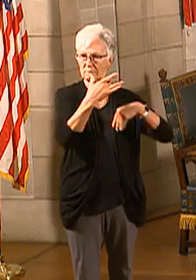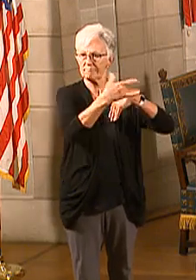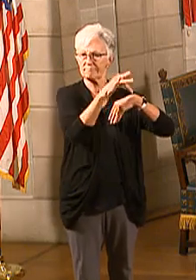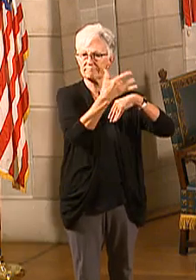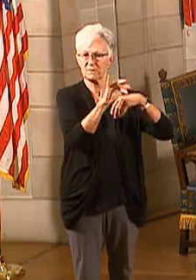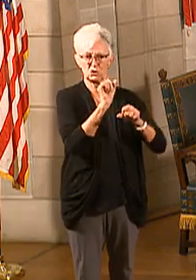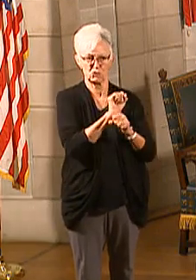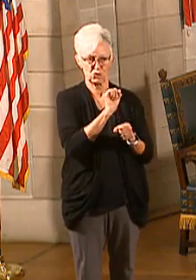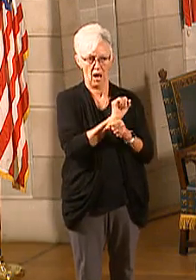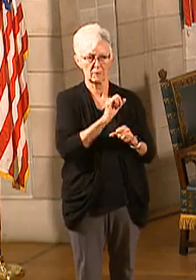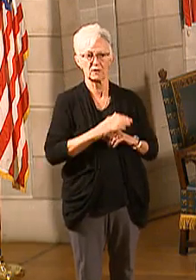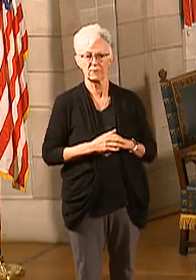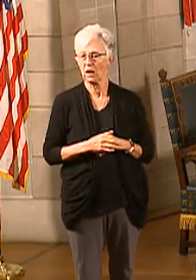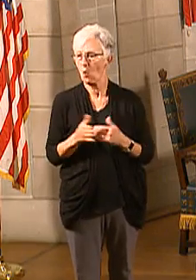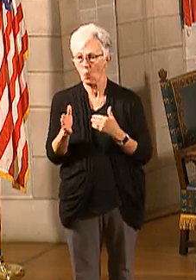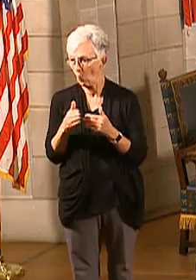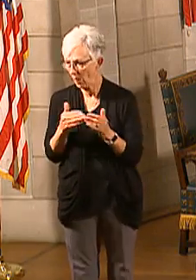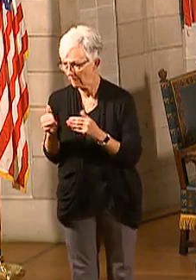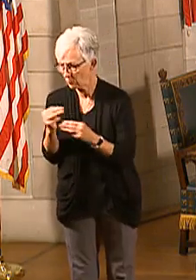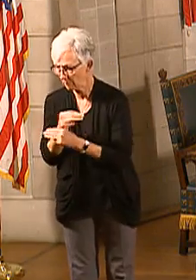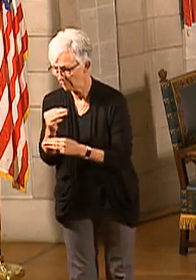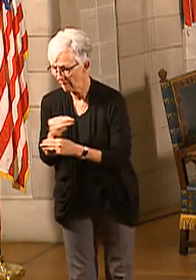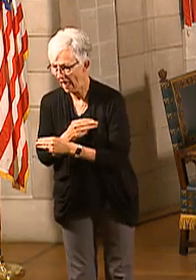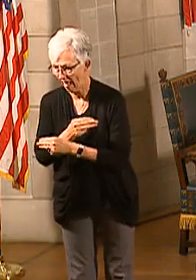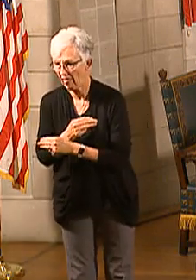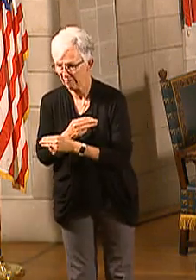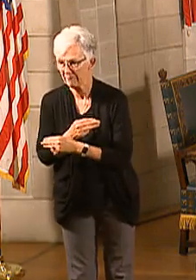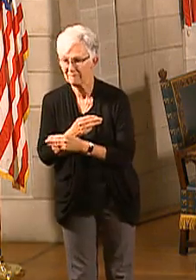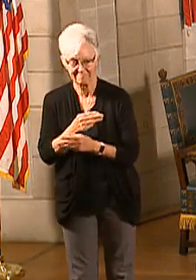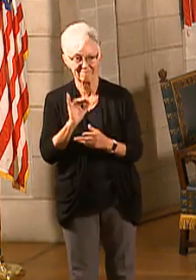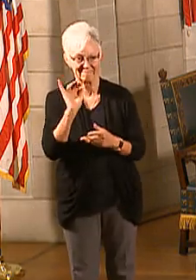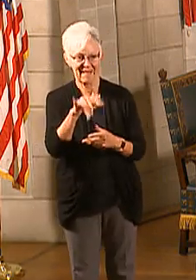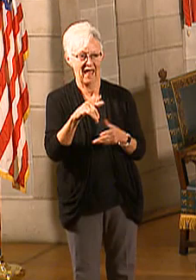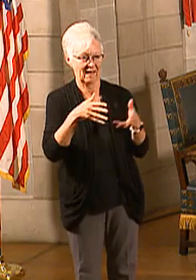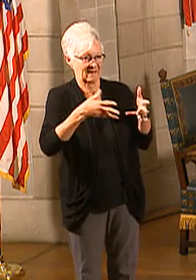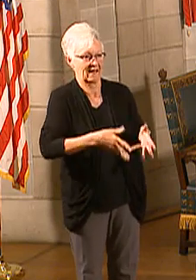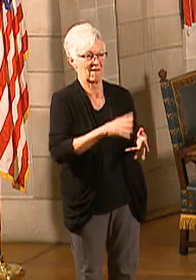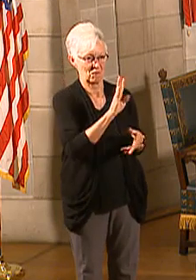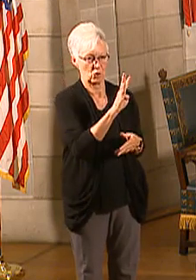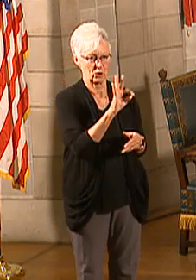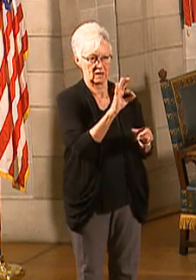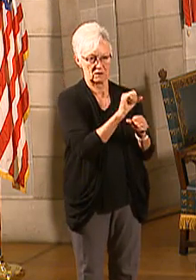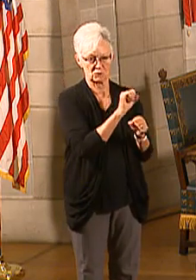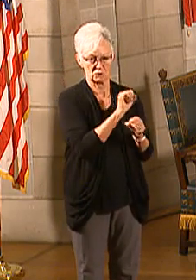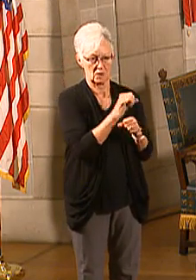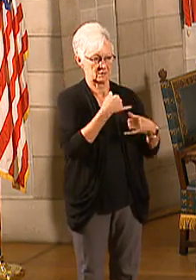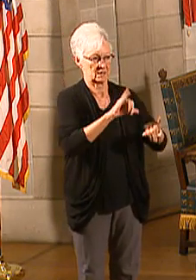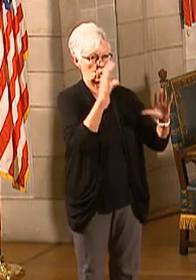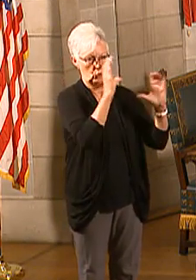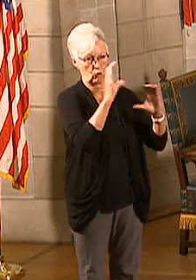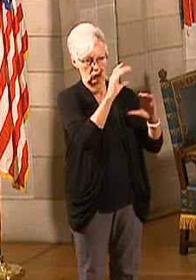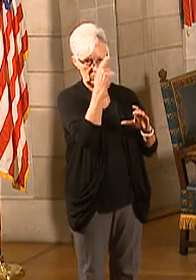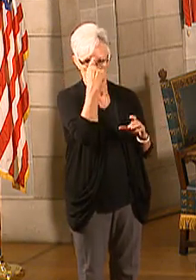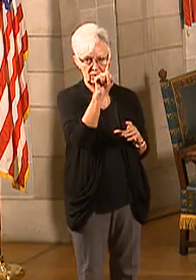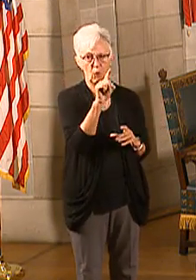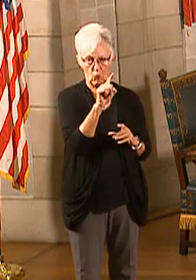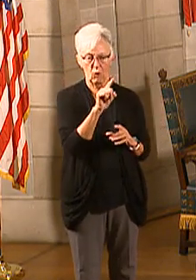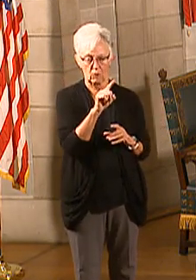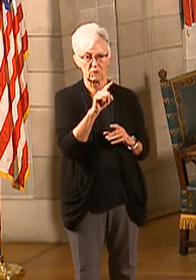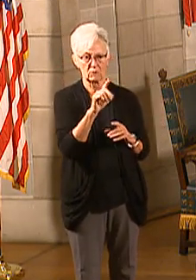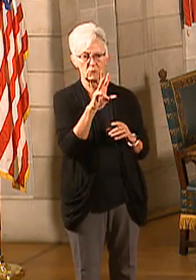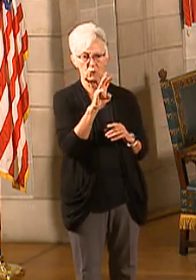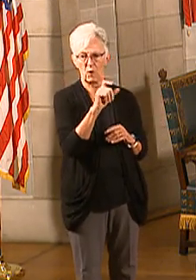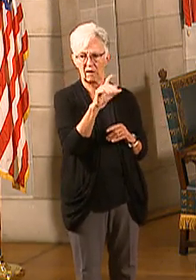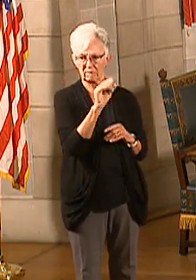positions. Yes. Whatever math makes 49 work, that's what we're at. 49 open positions. So about 8.3% vacancy rate right now in Children and Family